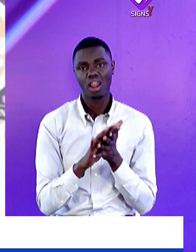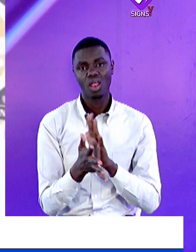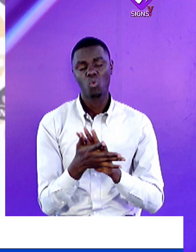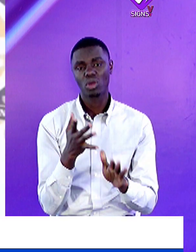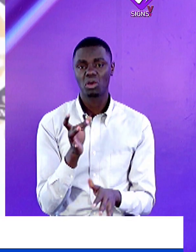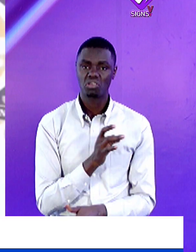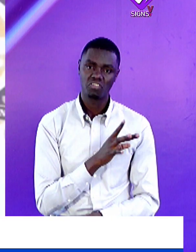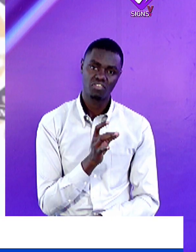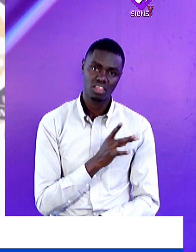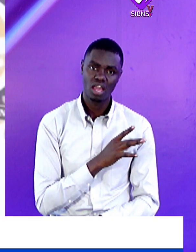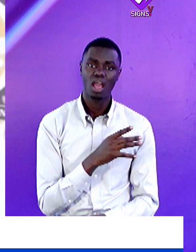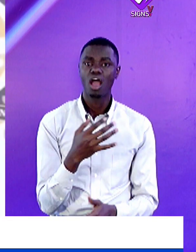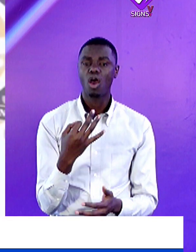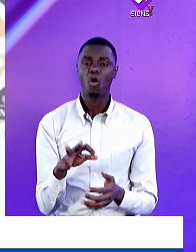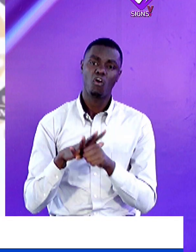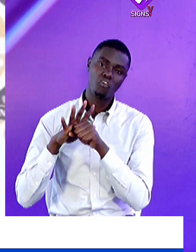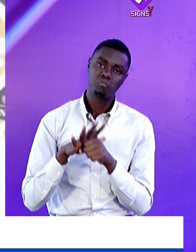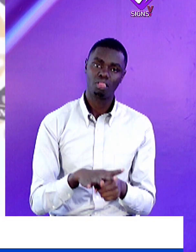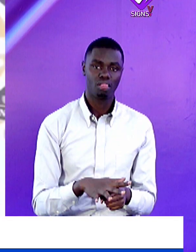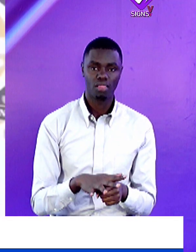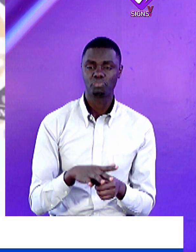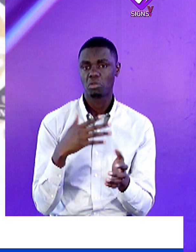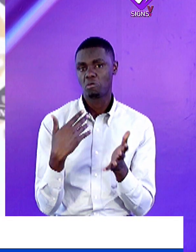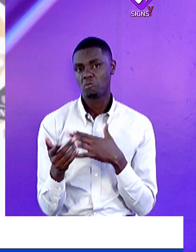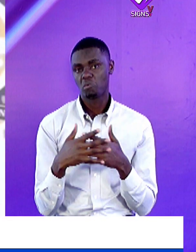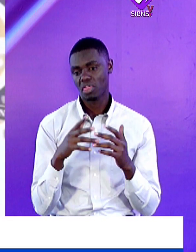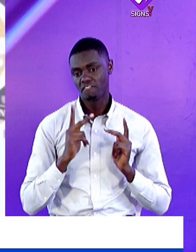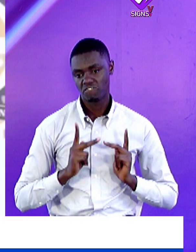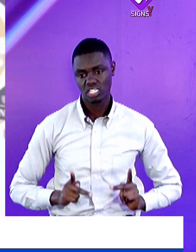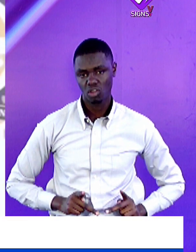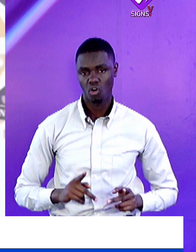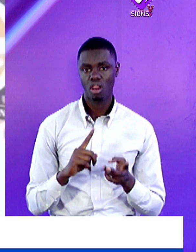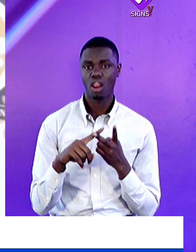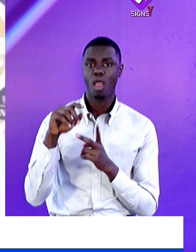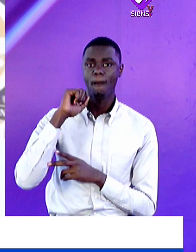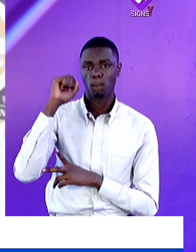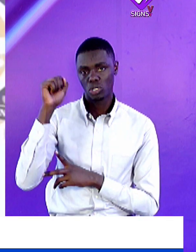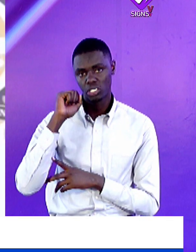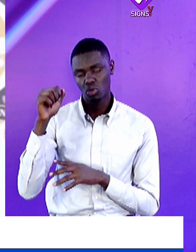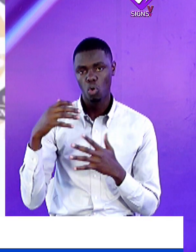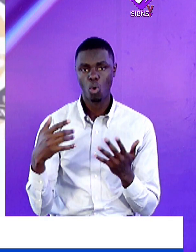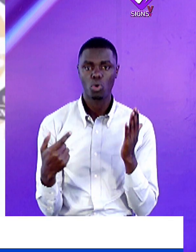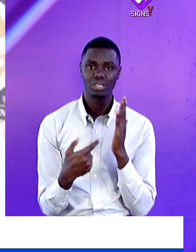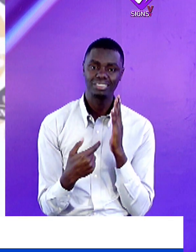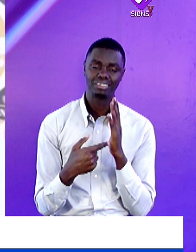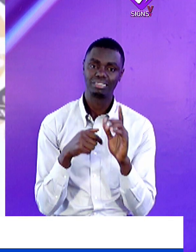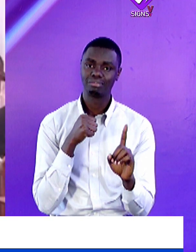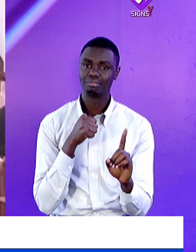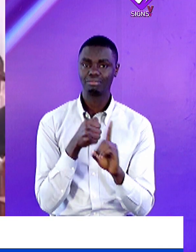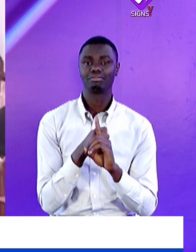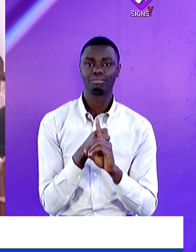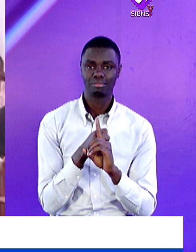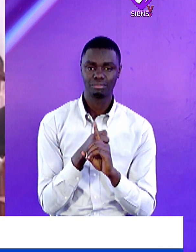fear of reprisals, whether physical, political, or digital attacks.